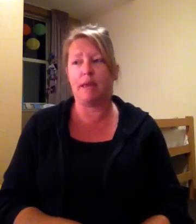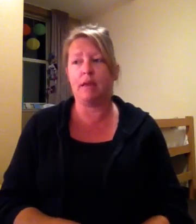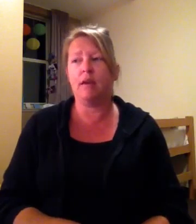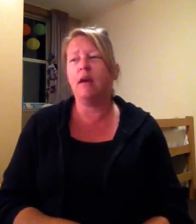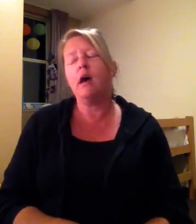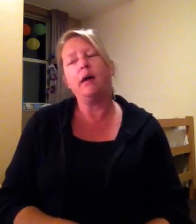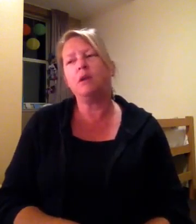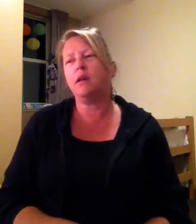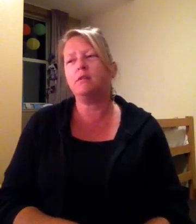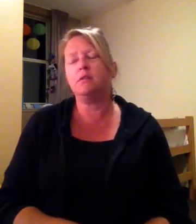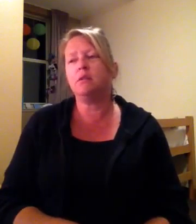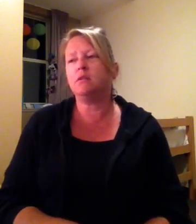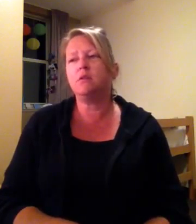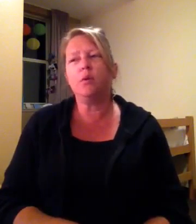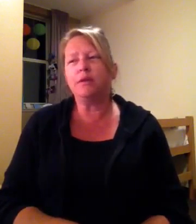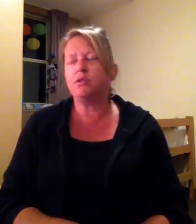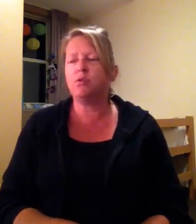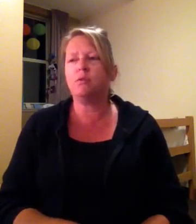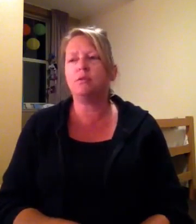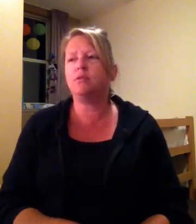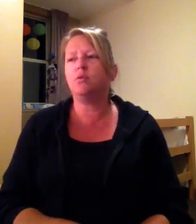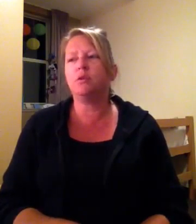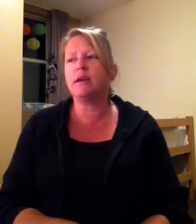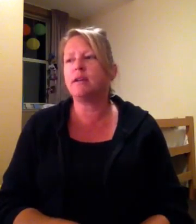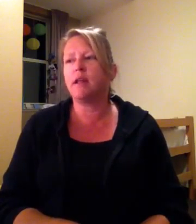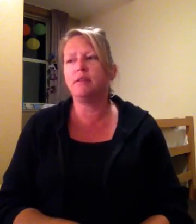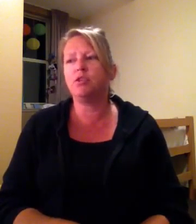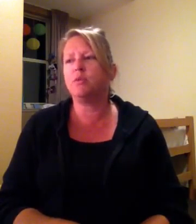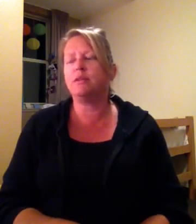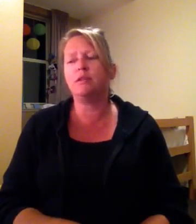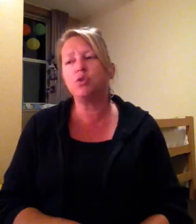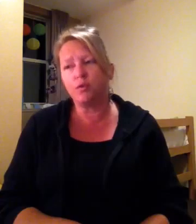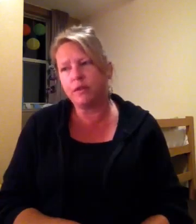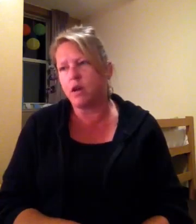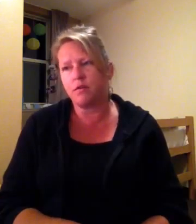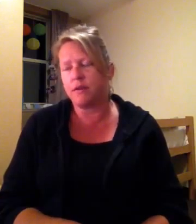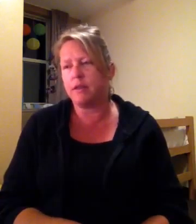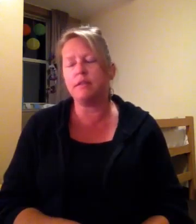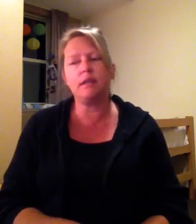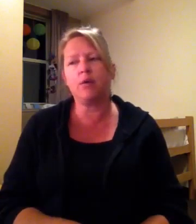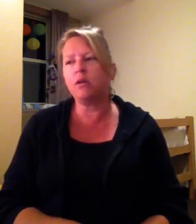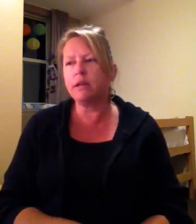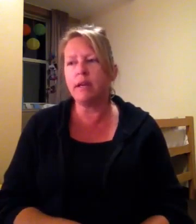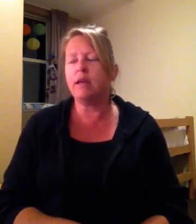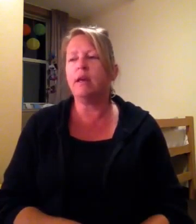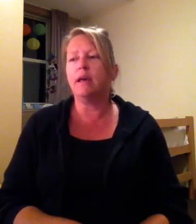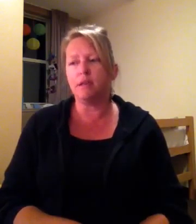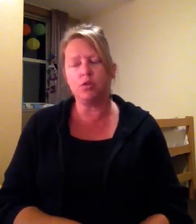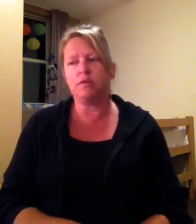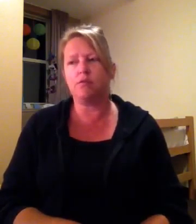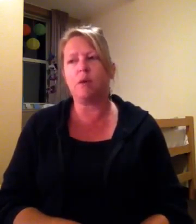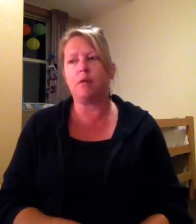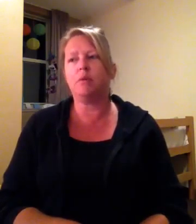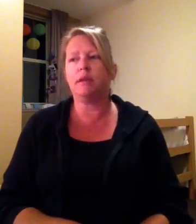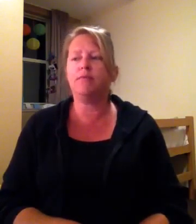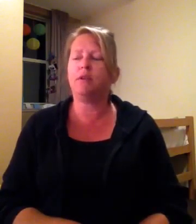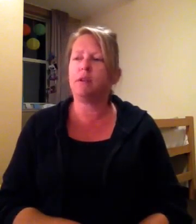me. I'm not so into this newer technology with the digital photography. That's not really an interest of mine, but definitely